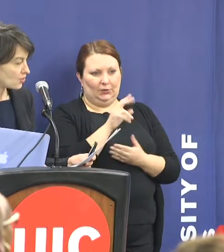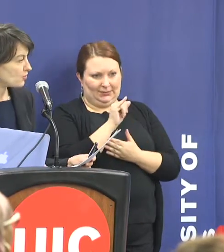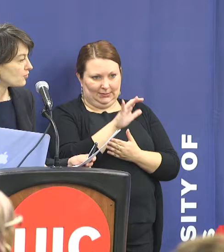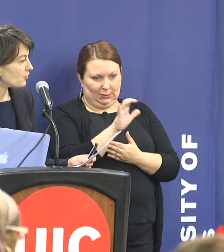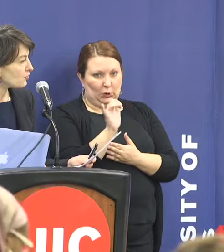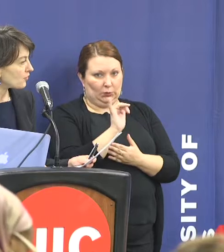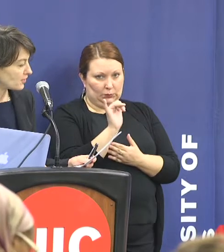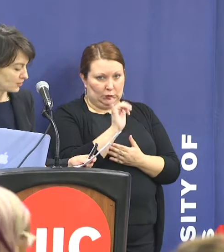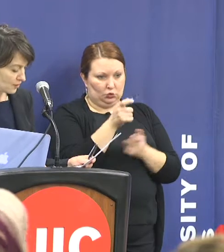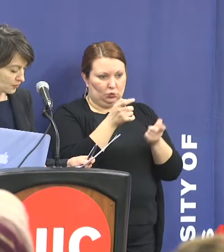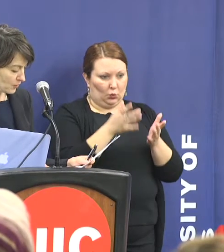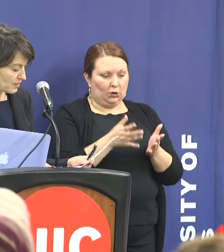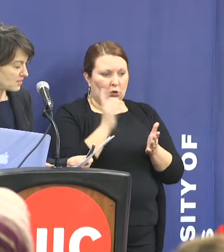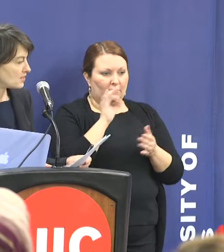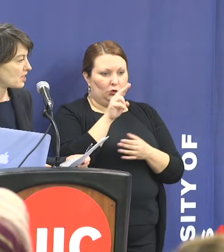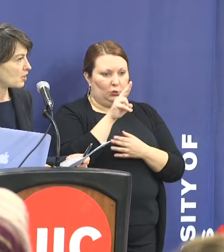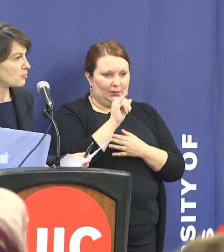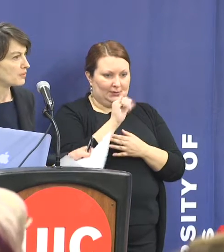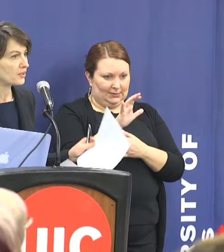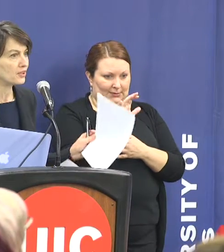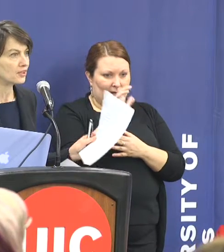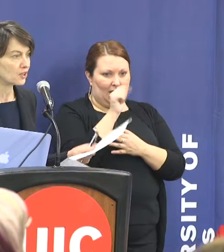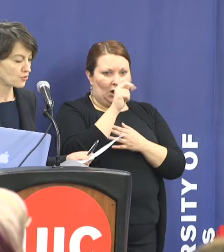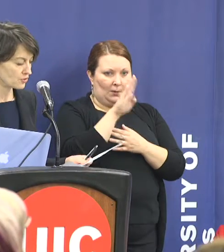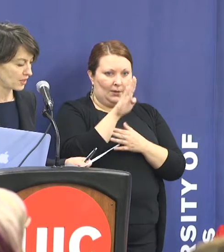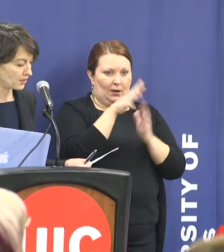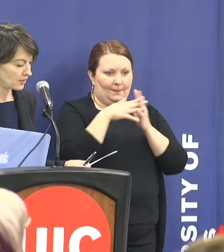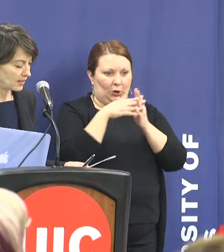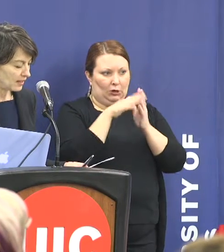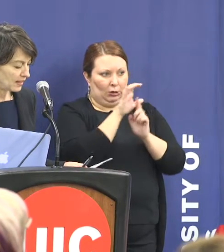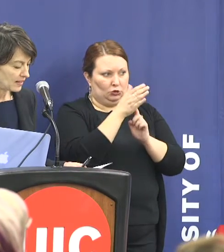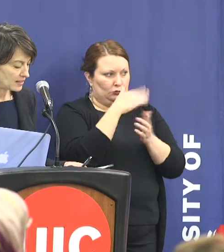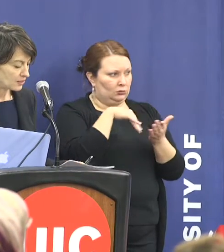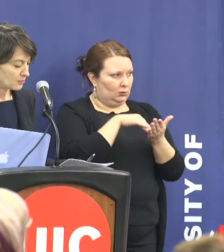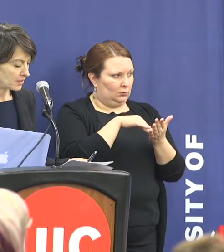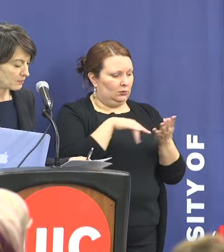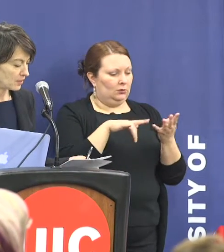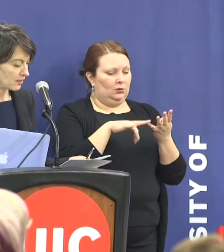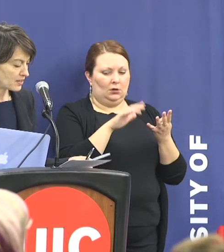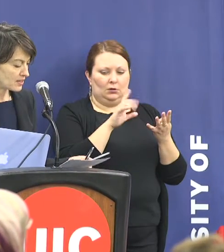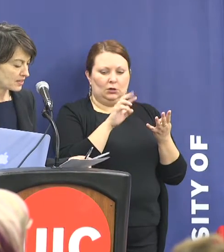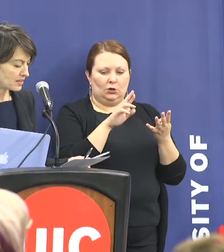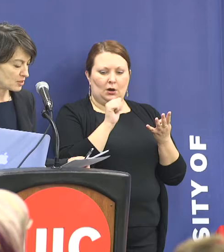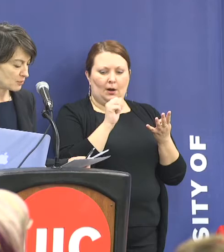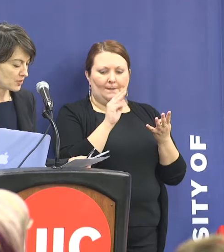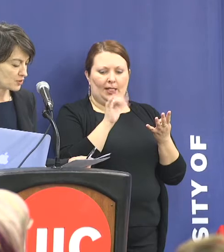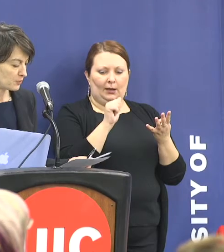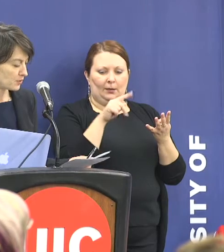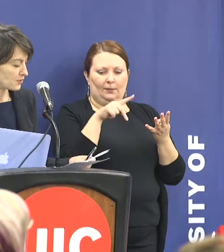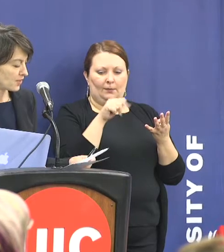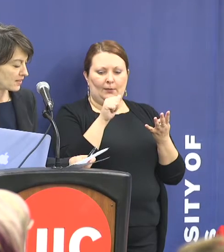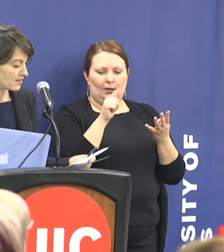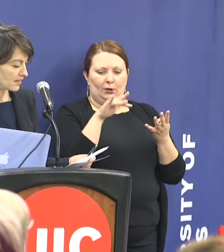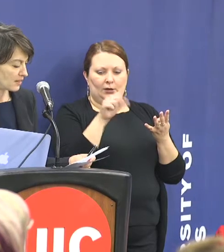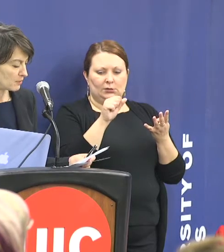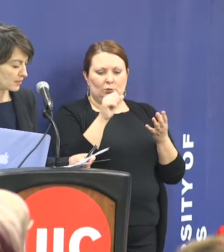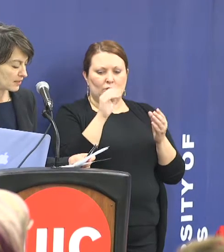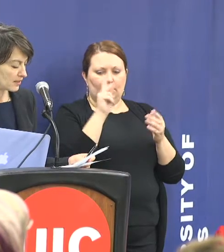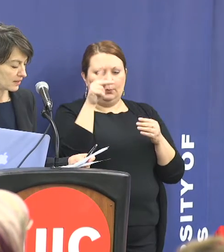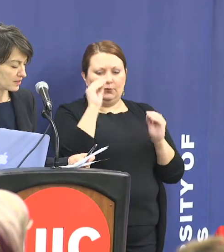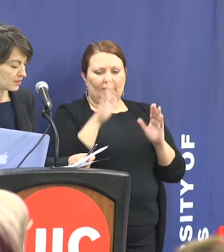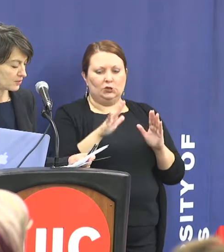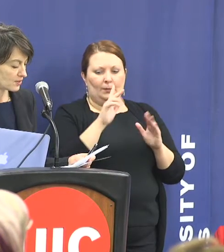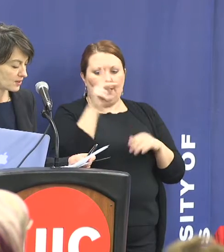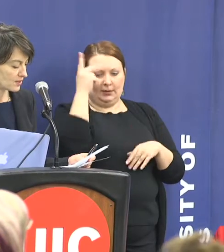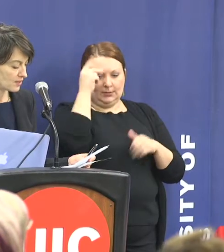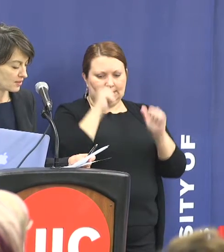UIC. She's also the director of UIC's Arab American Cultural Center. And Dr. Amalia Polaris is professor of political science and Latin